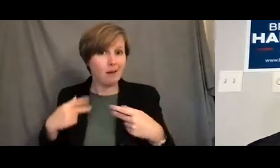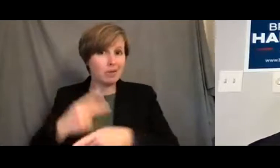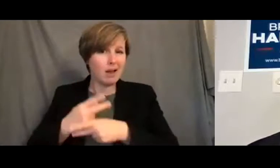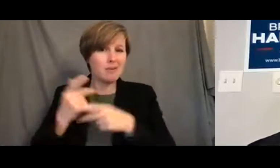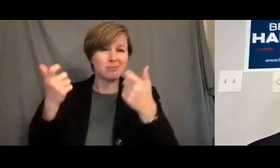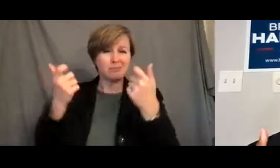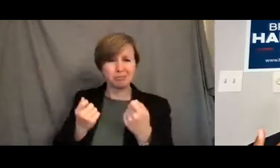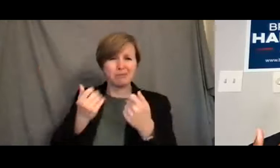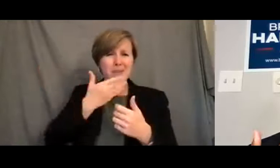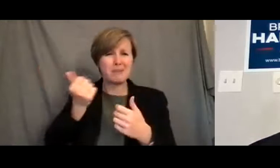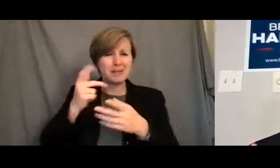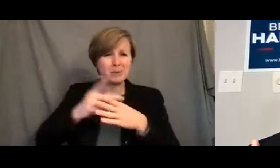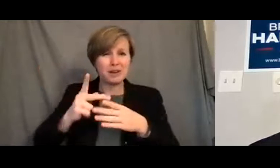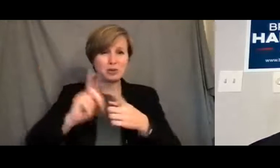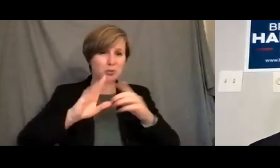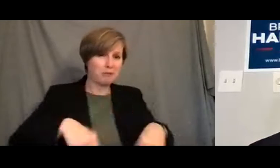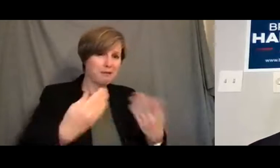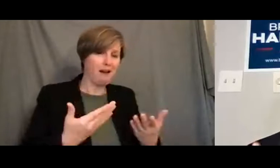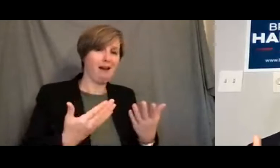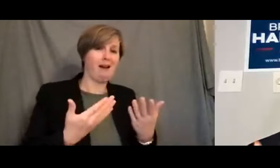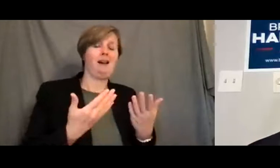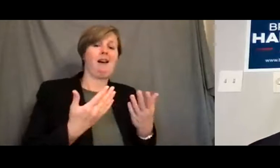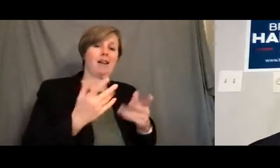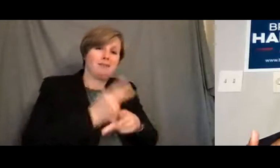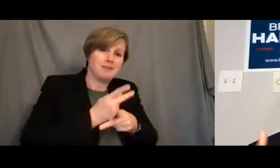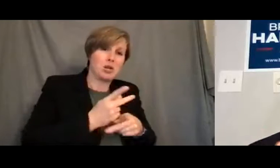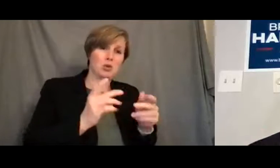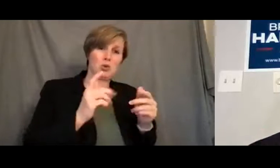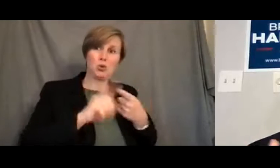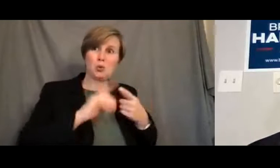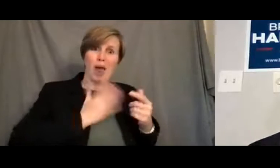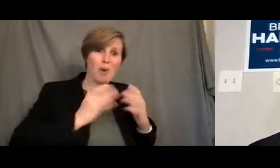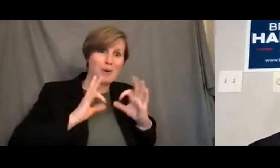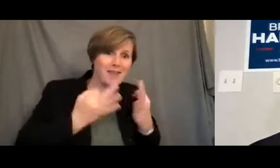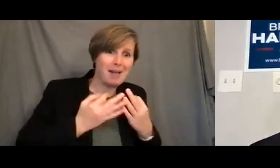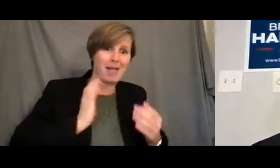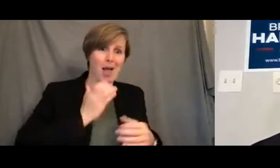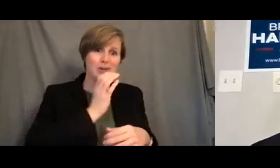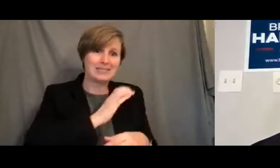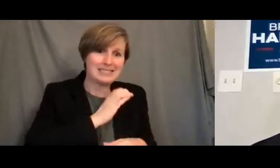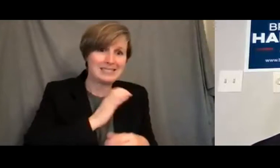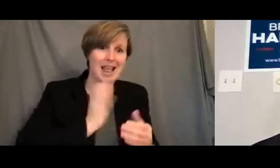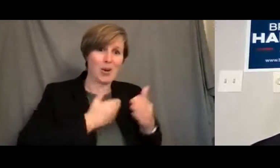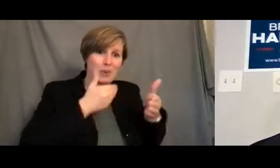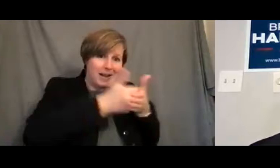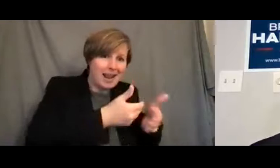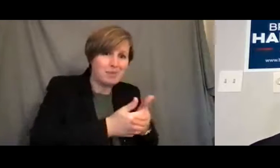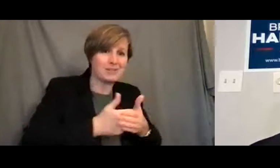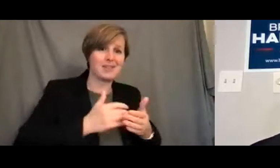to give the care to our most vulnerable community, our family, our citizens, our neighbors right here in Virginia.